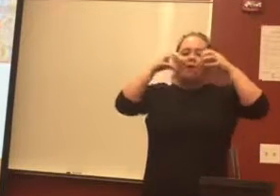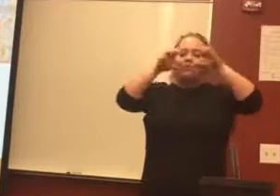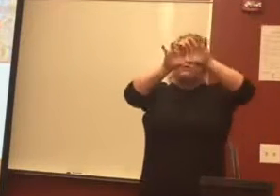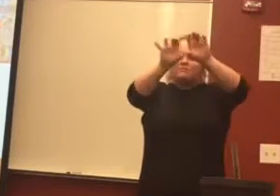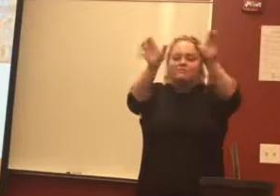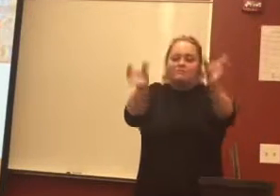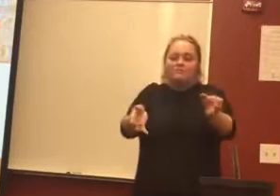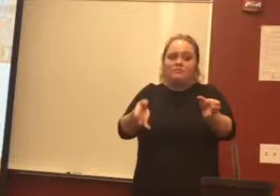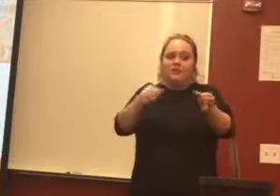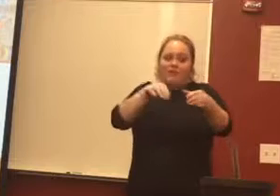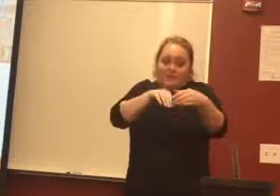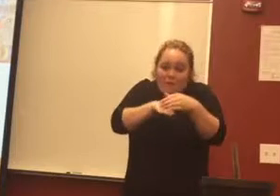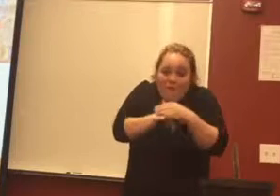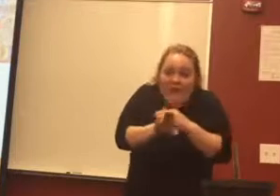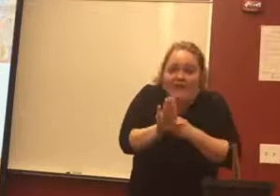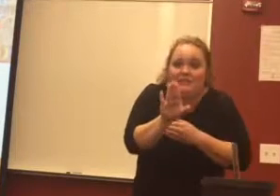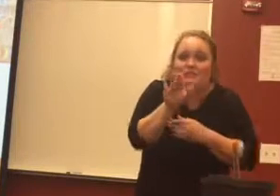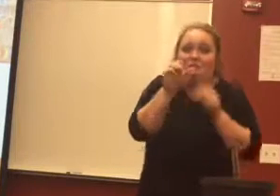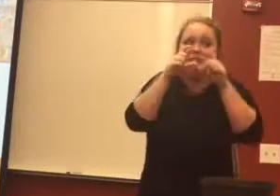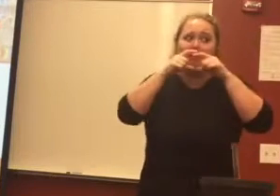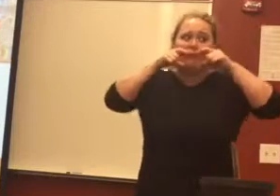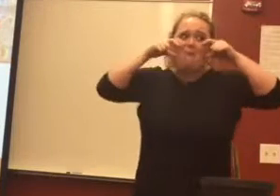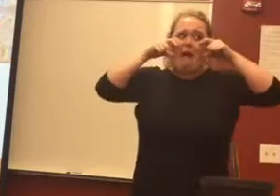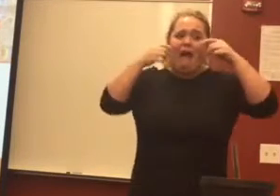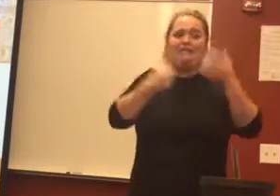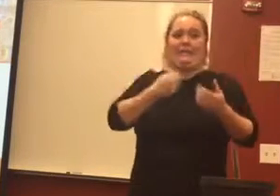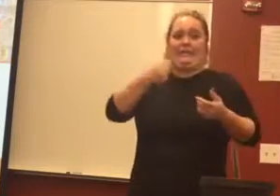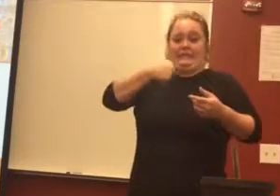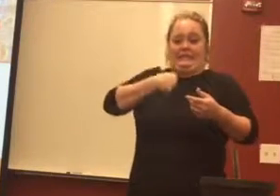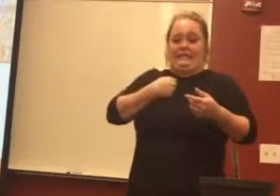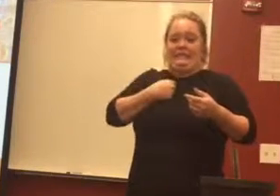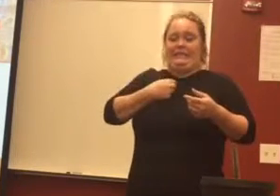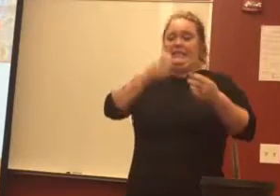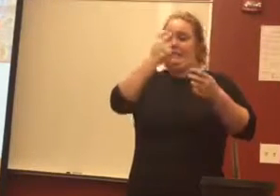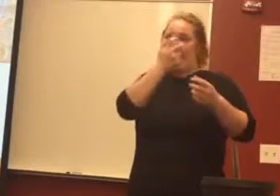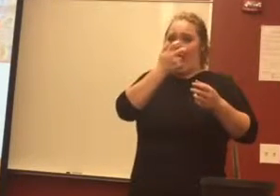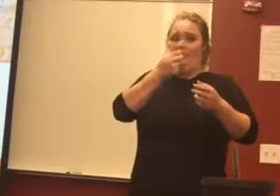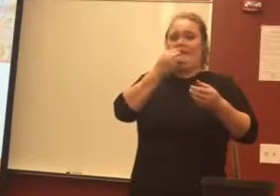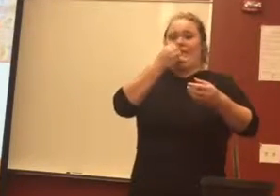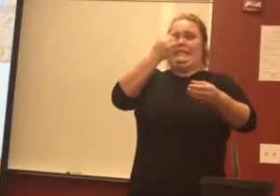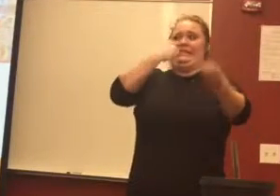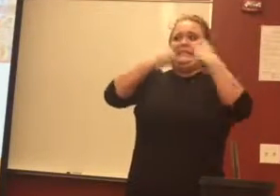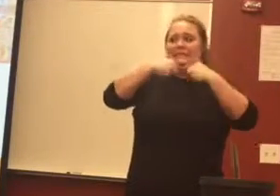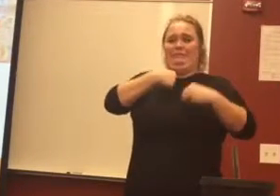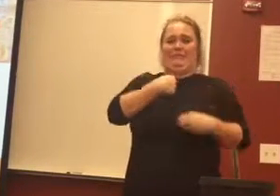Like, that, it was eating me, it ate me, and I couldn't just take it.